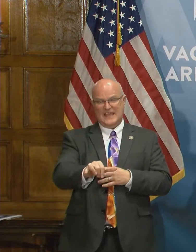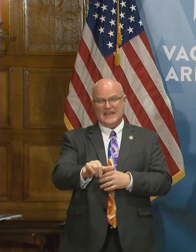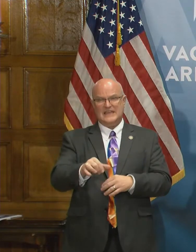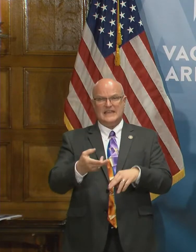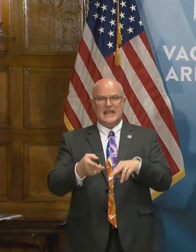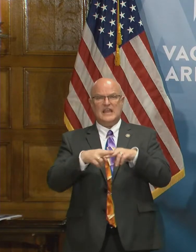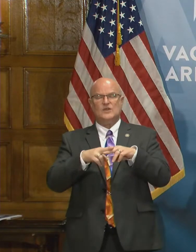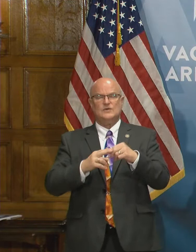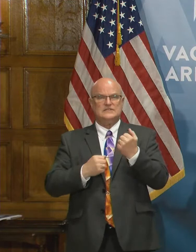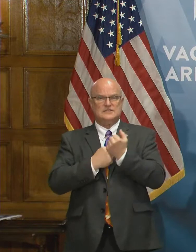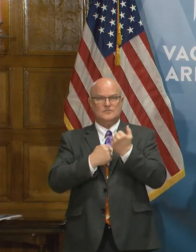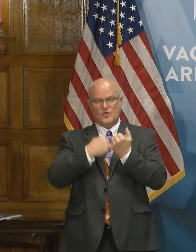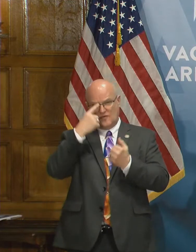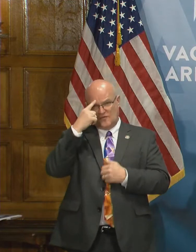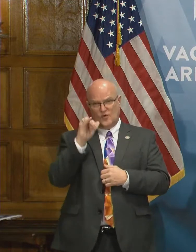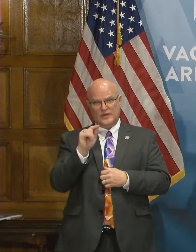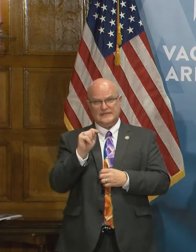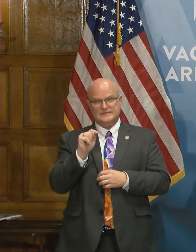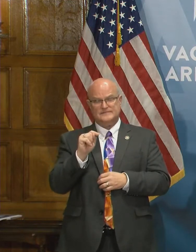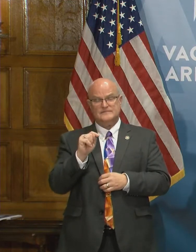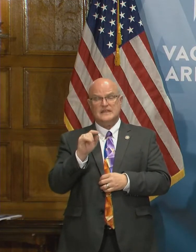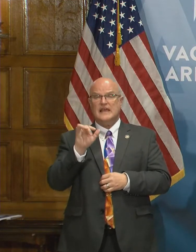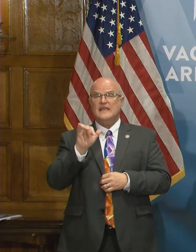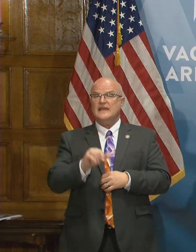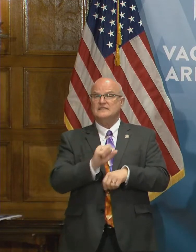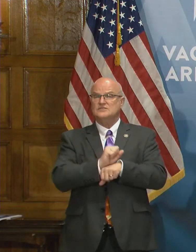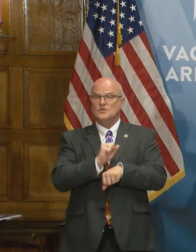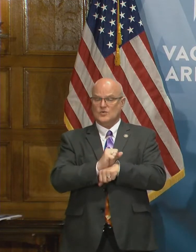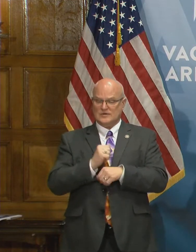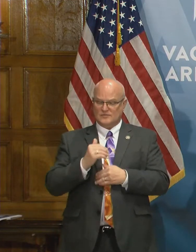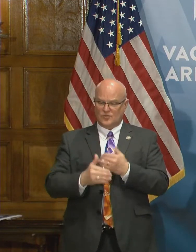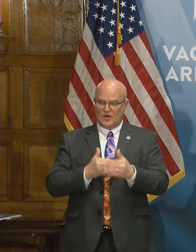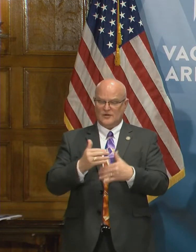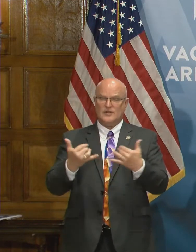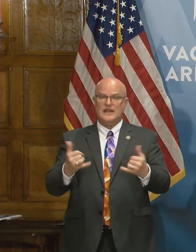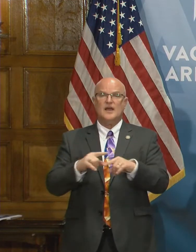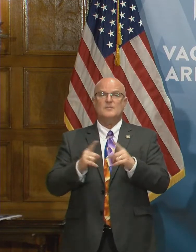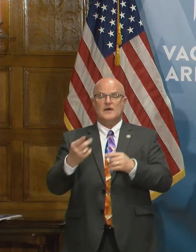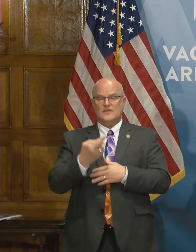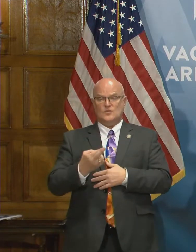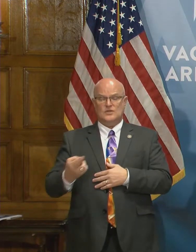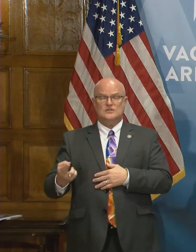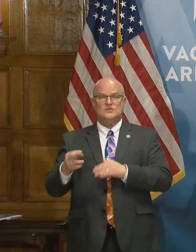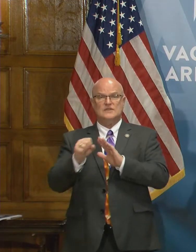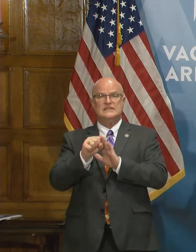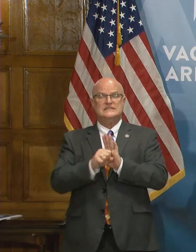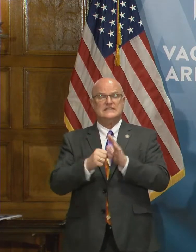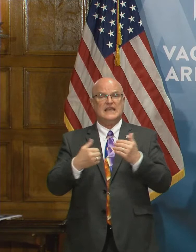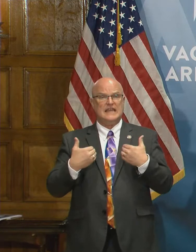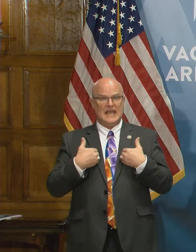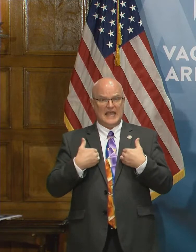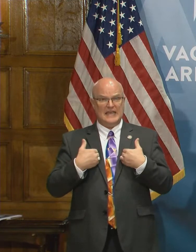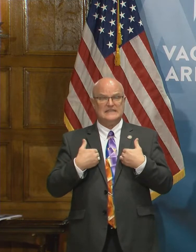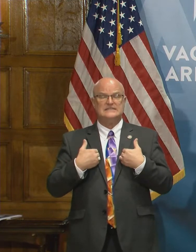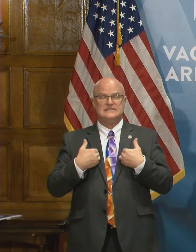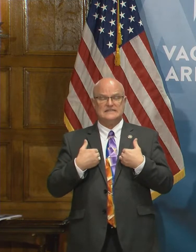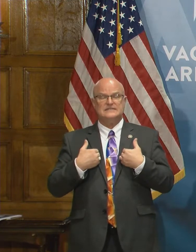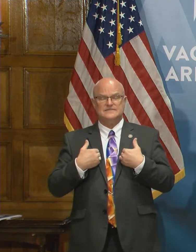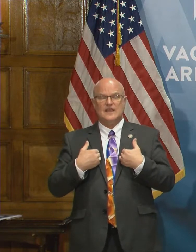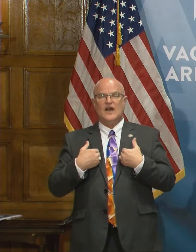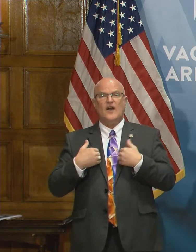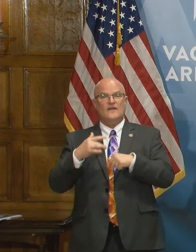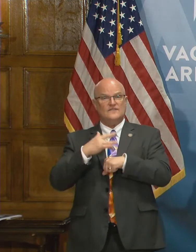and increase our support for it. So that's a work in progress, but the resources the state has